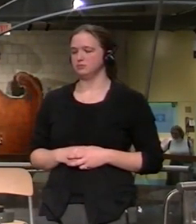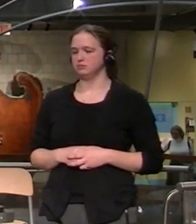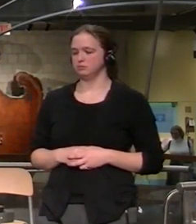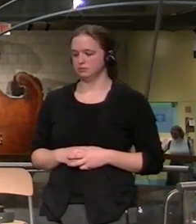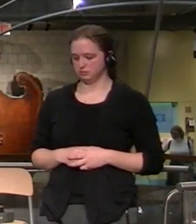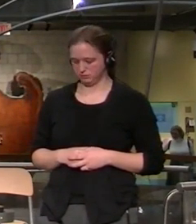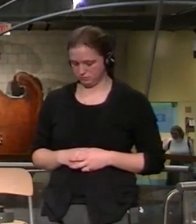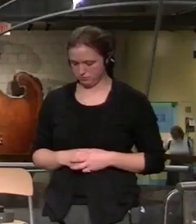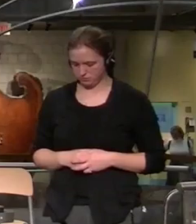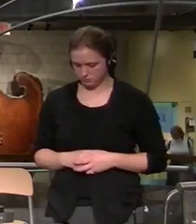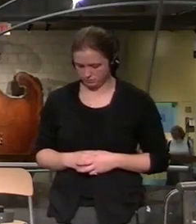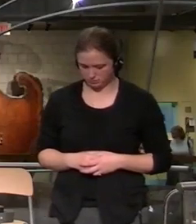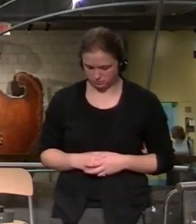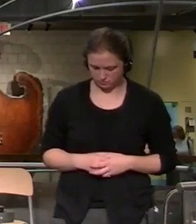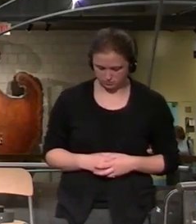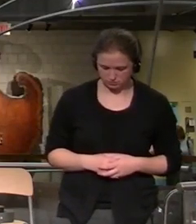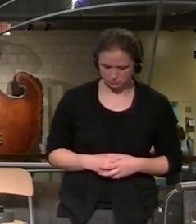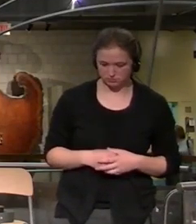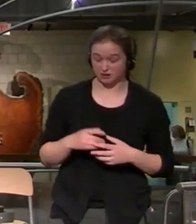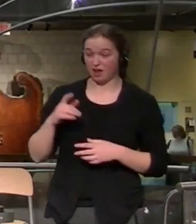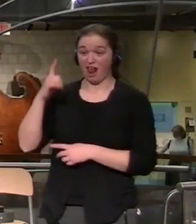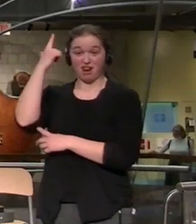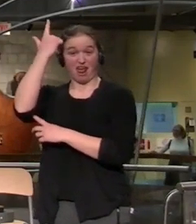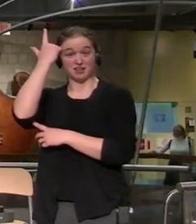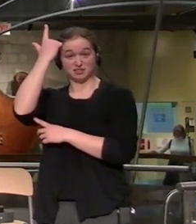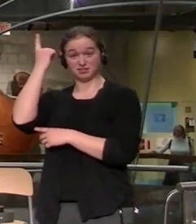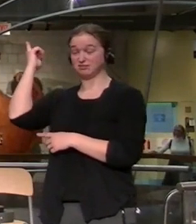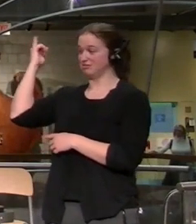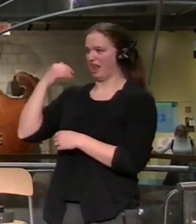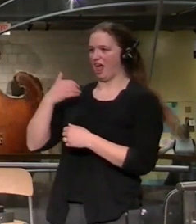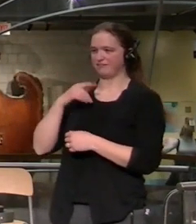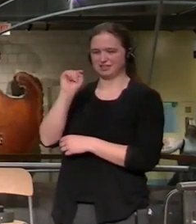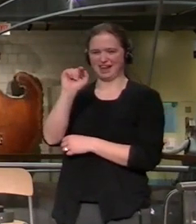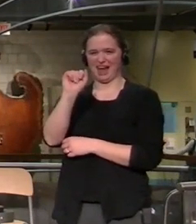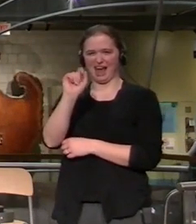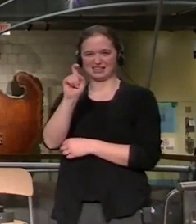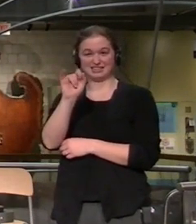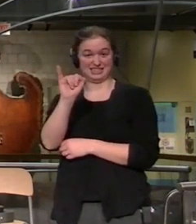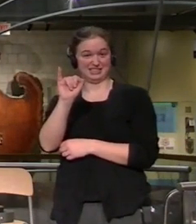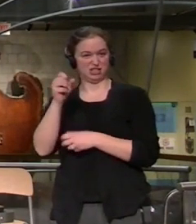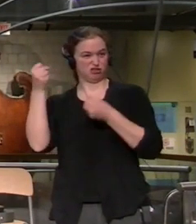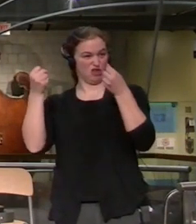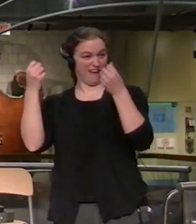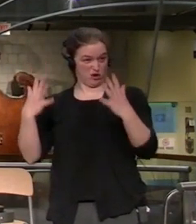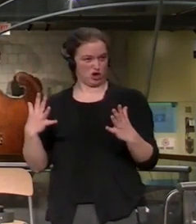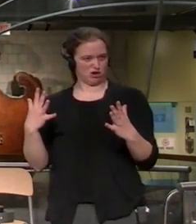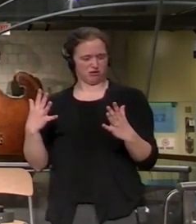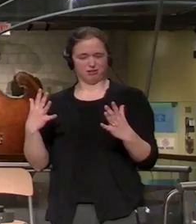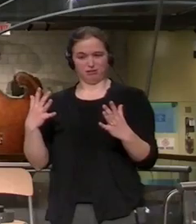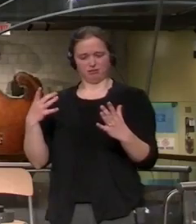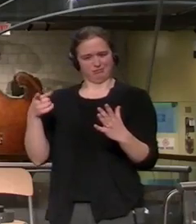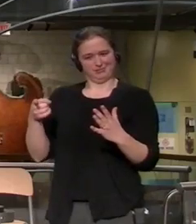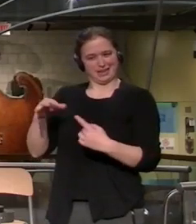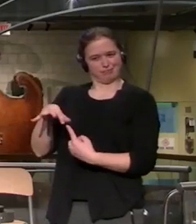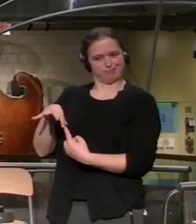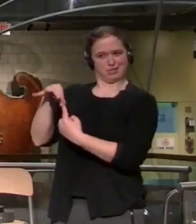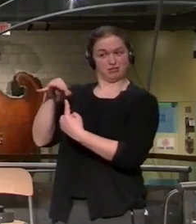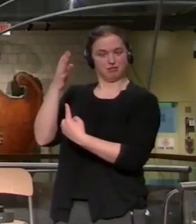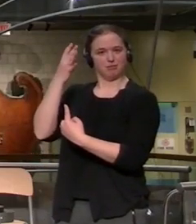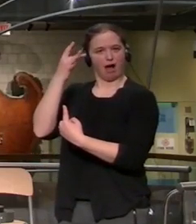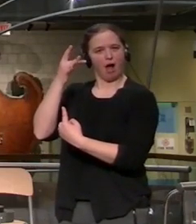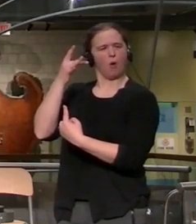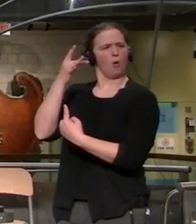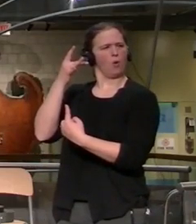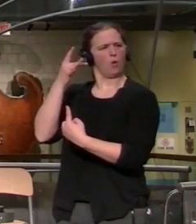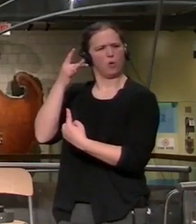classic study that's been done in taxi drivers in London, because taxi drivers in London have a fantastic ability to navigate